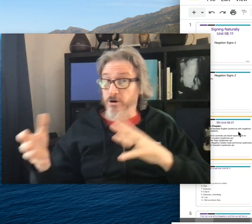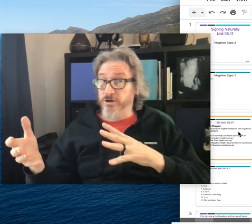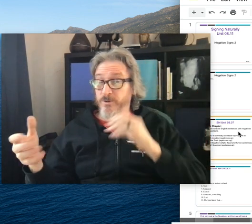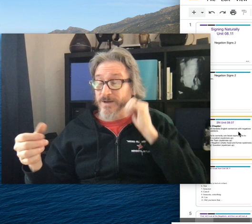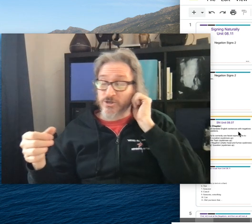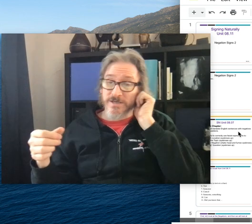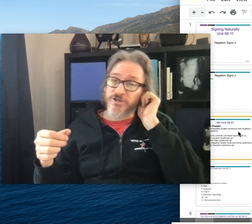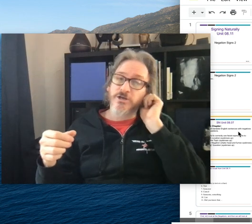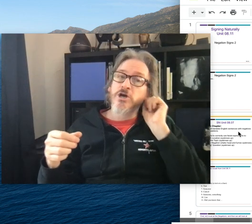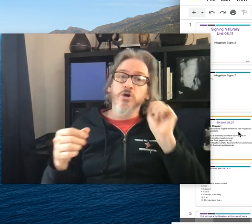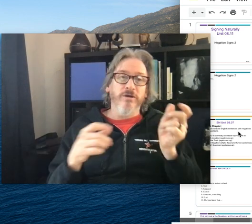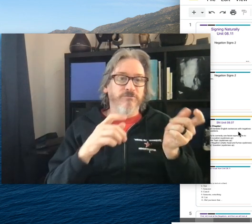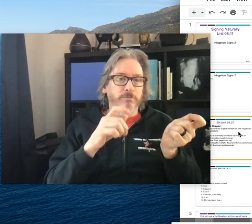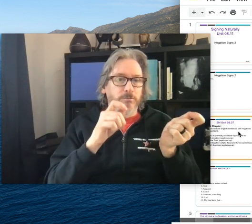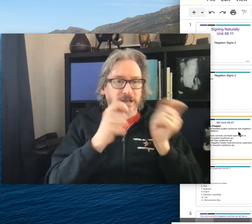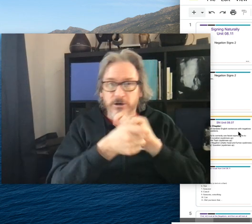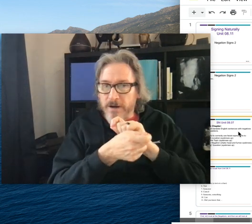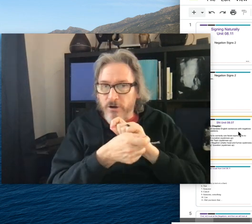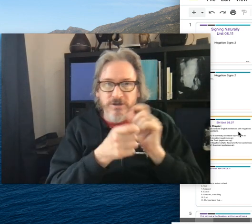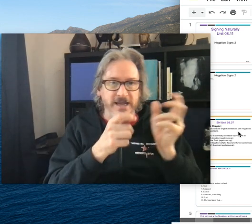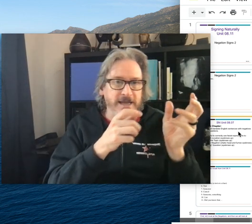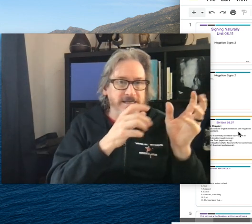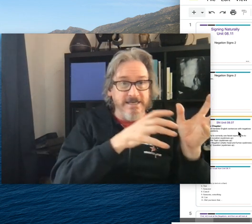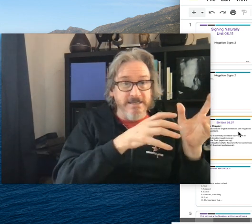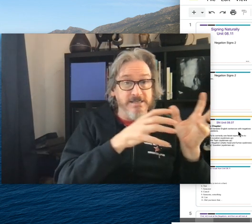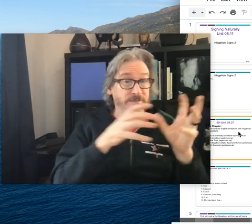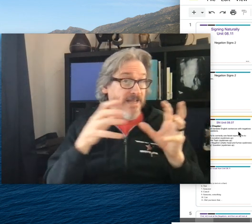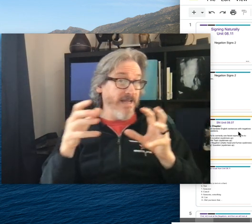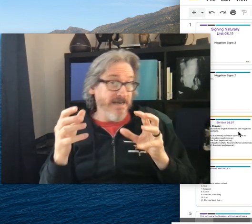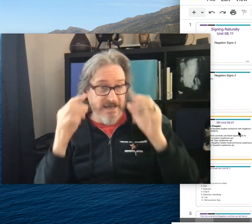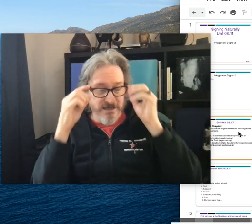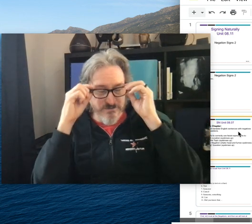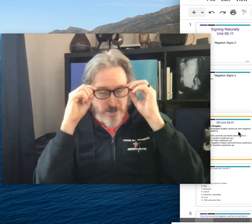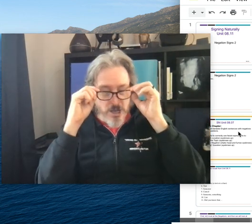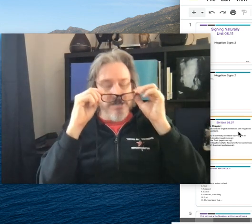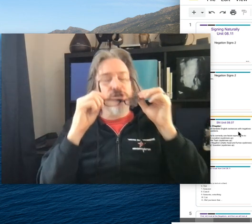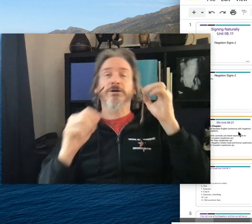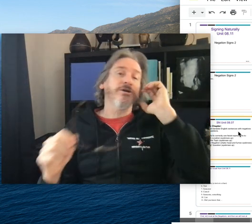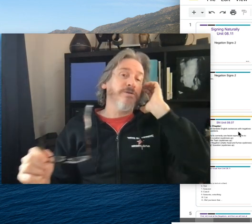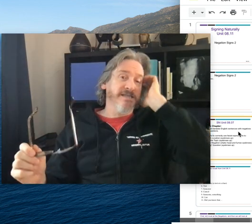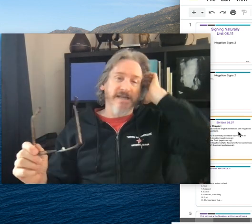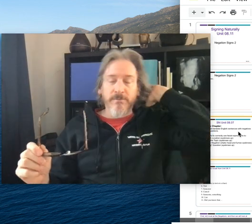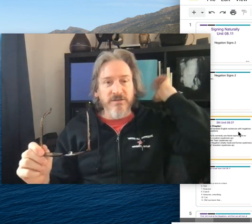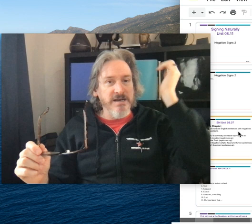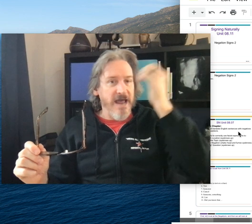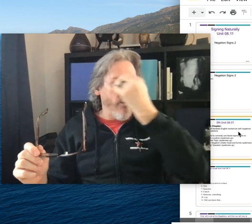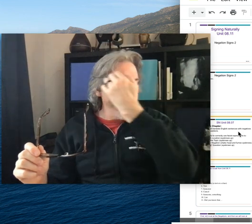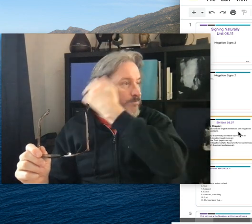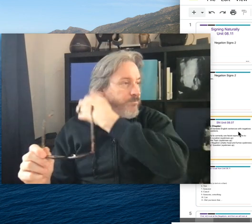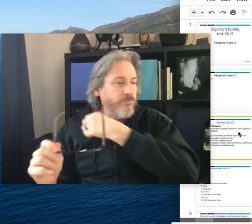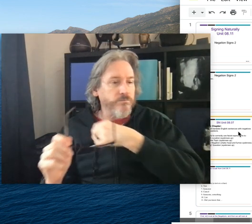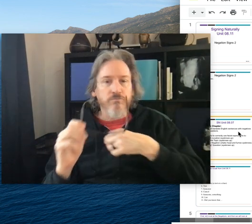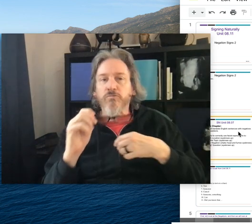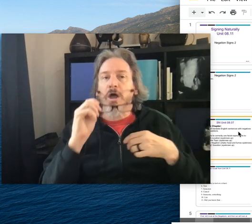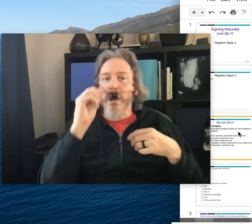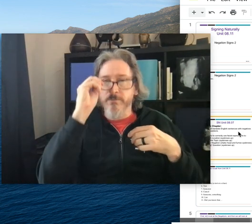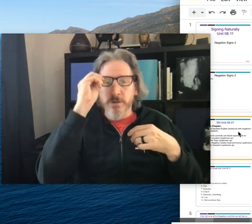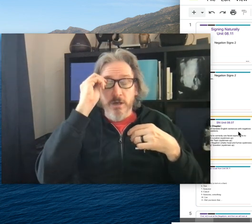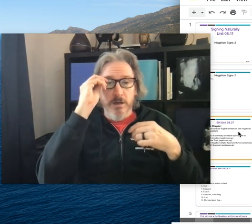no, or a WH question. We've played around with taking a sentence and making it negative. So we're going to do the same thing now,